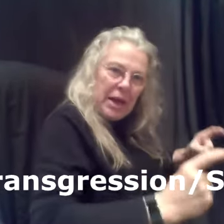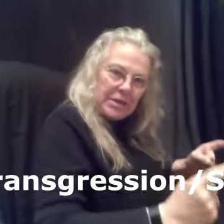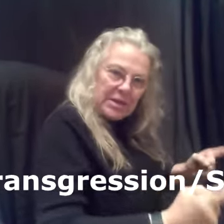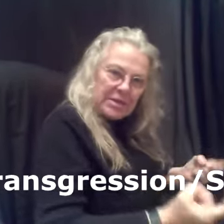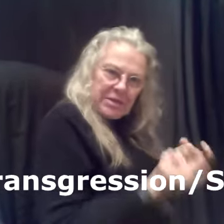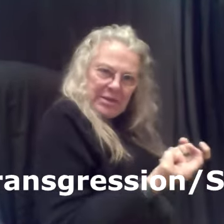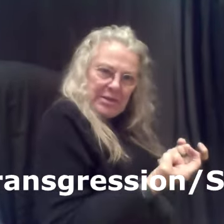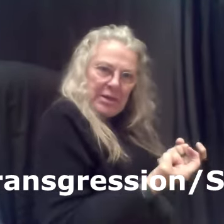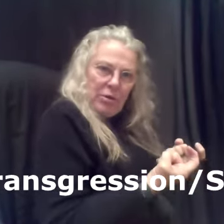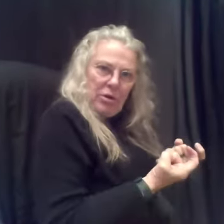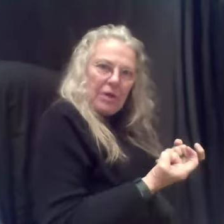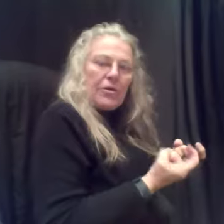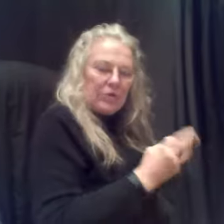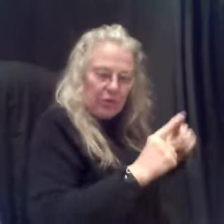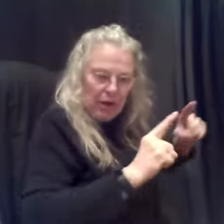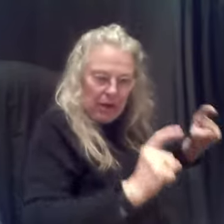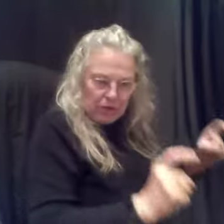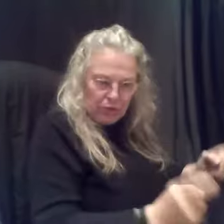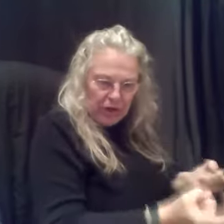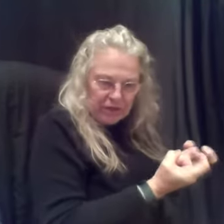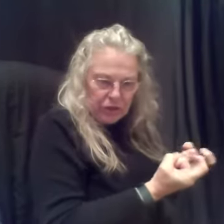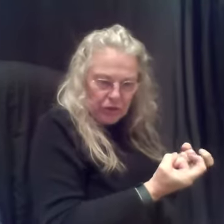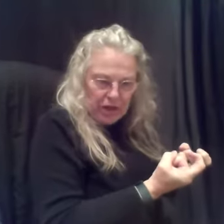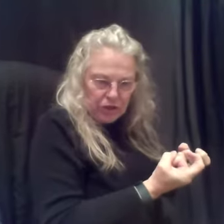a double hook to grab. Transgression,